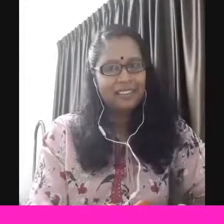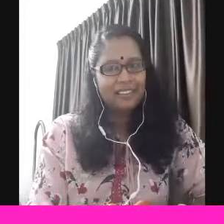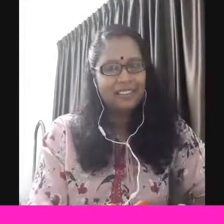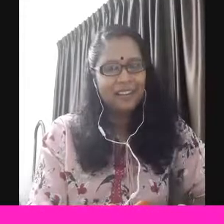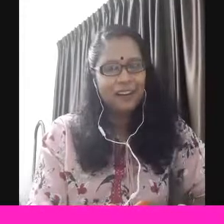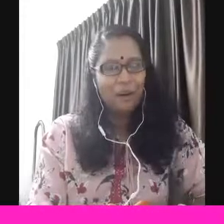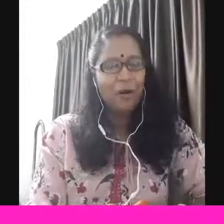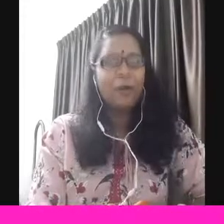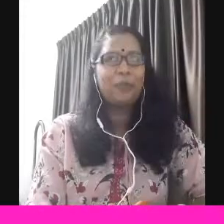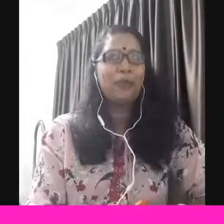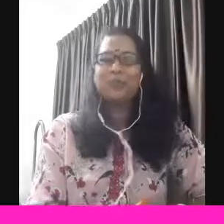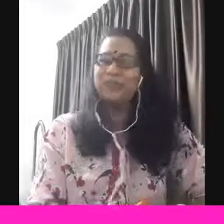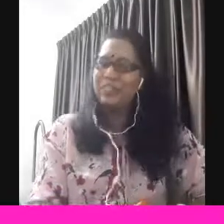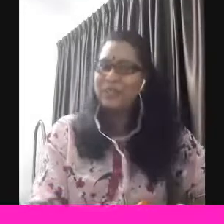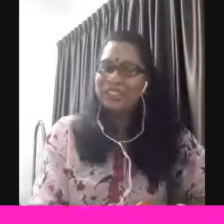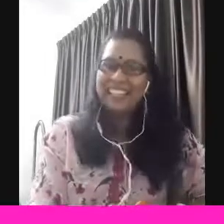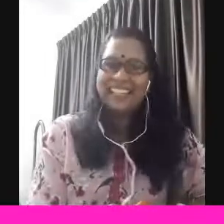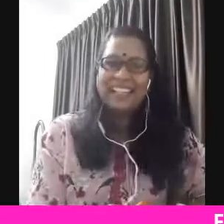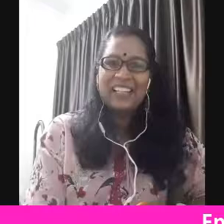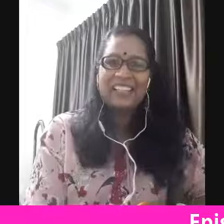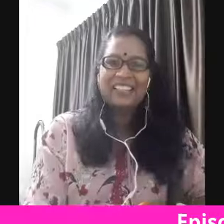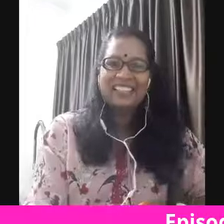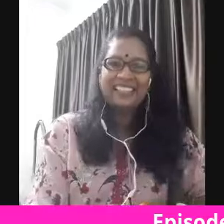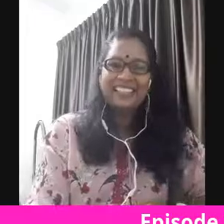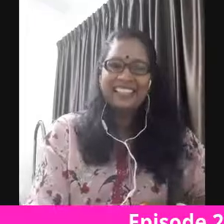if it's Oh, already not very out, sure. but I